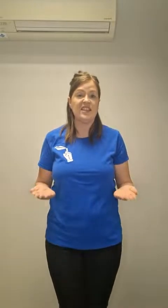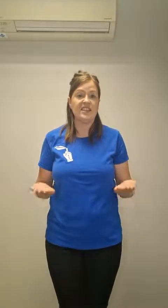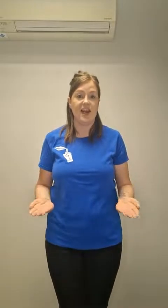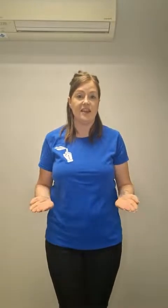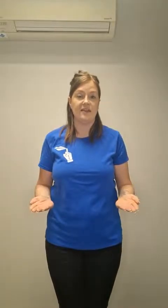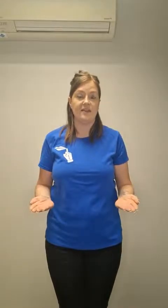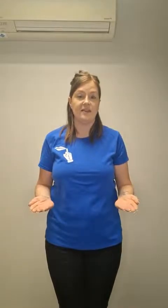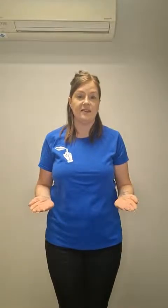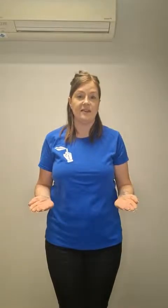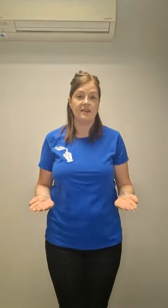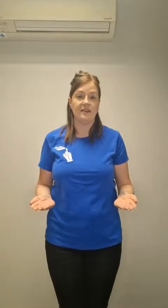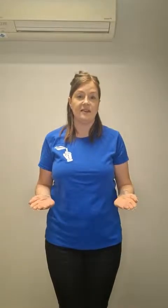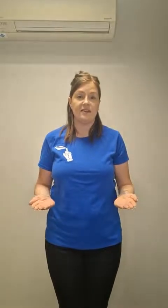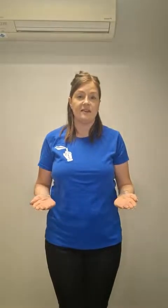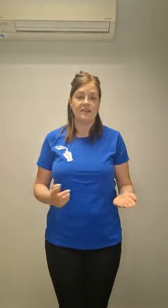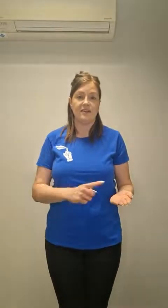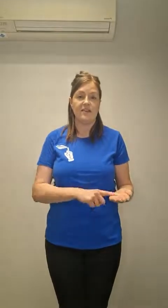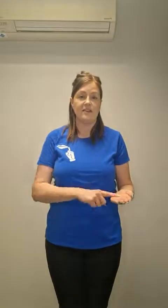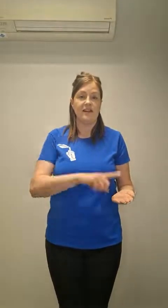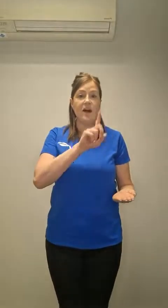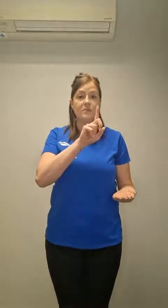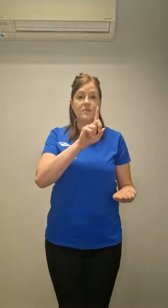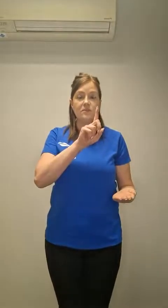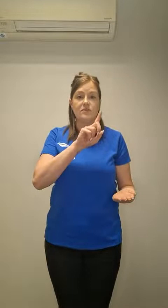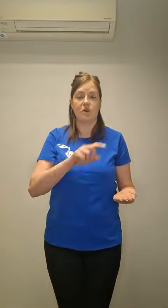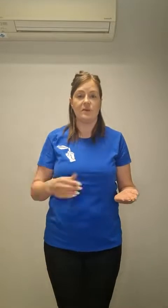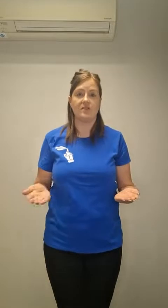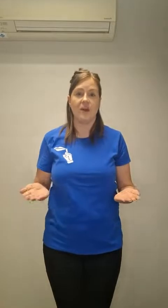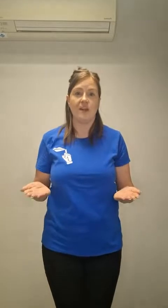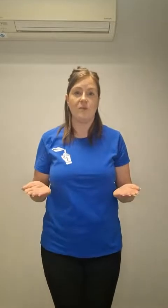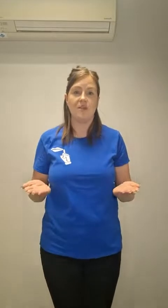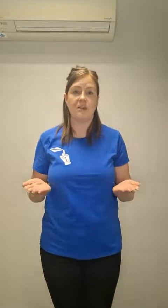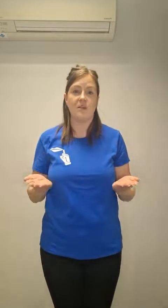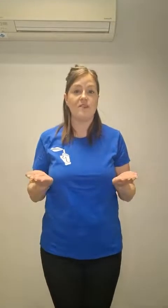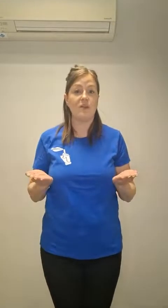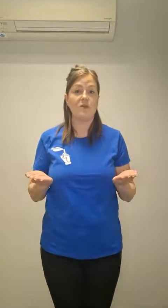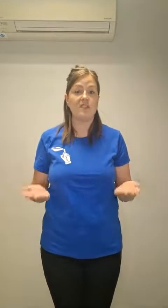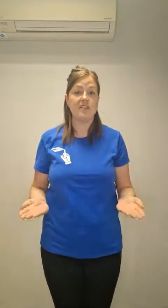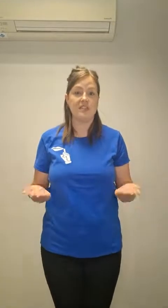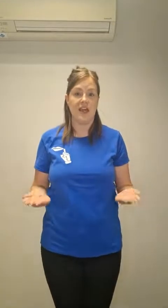today. So they're facing up towards the top of the signing window, so today.